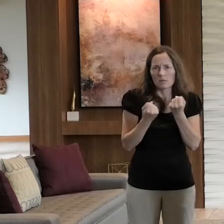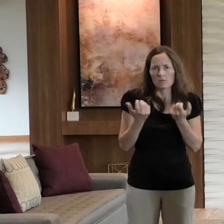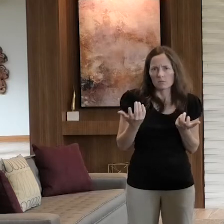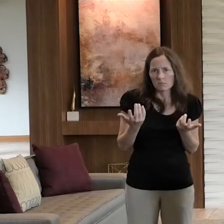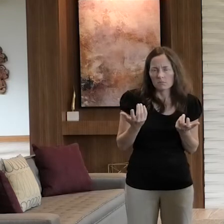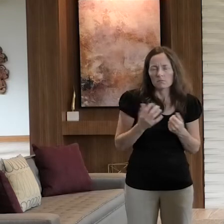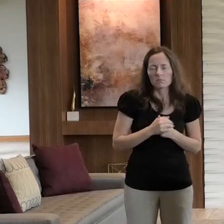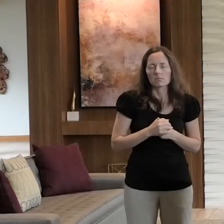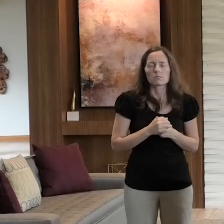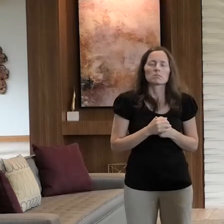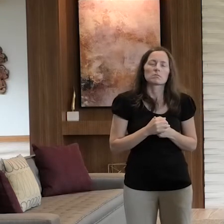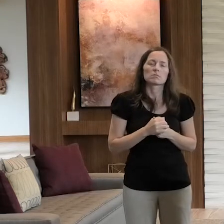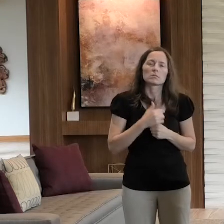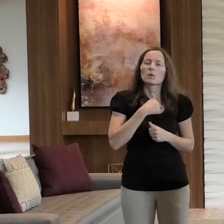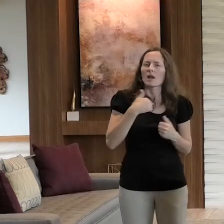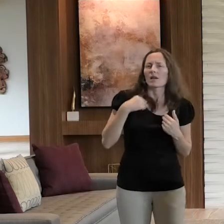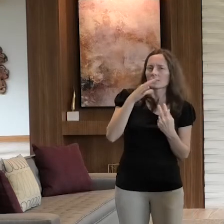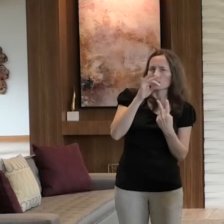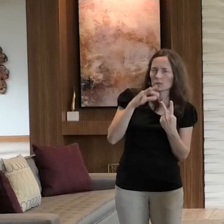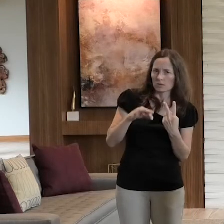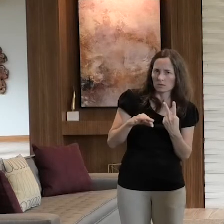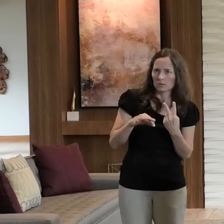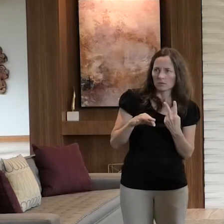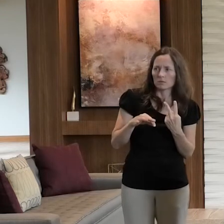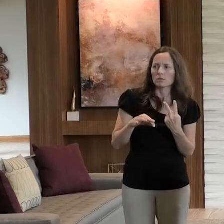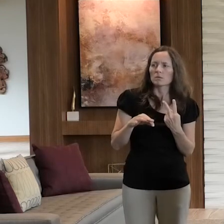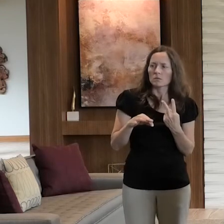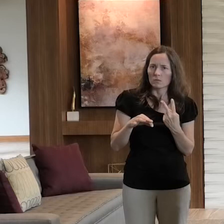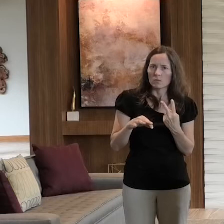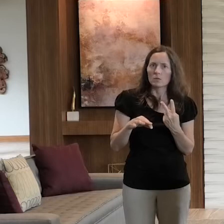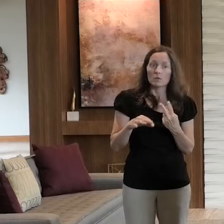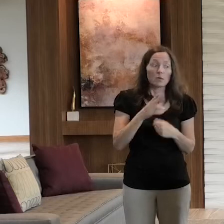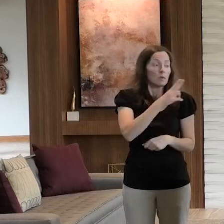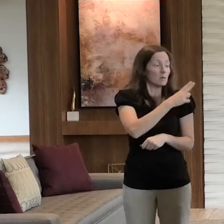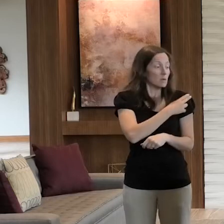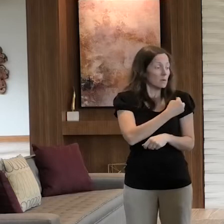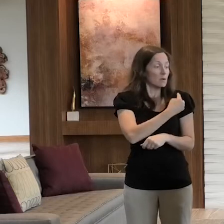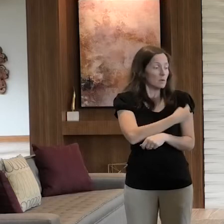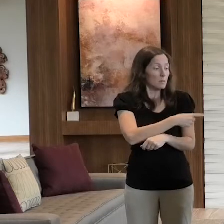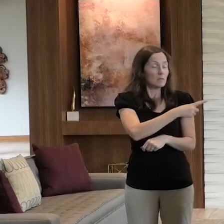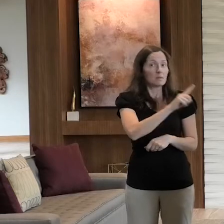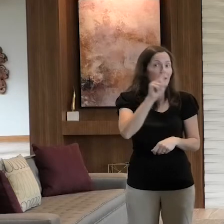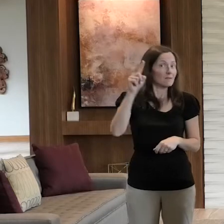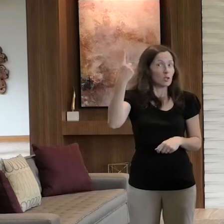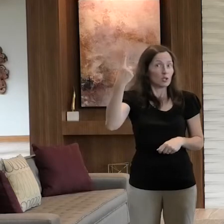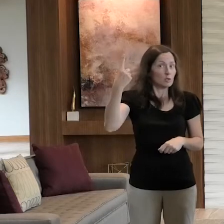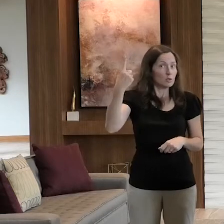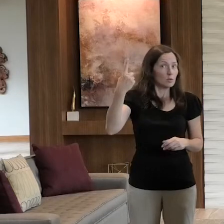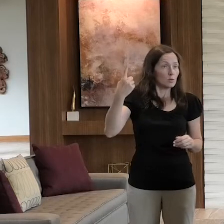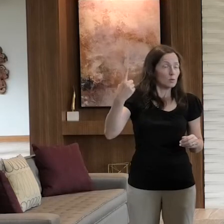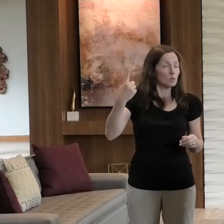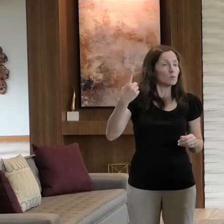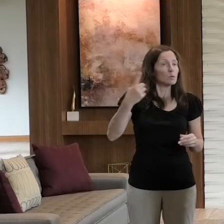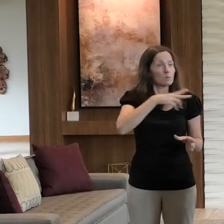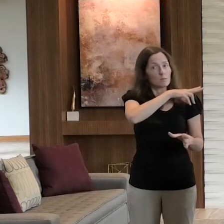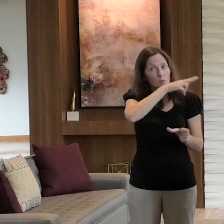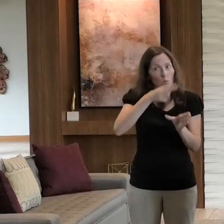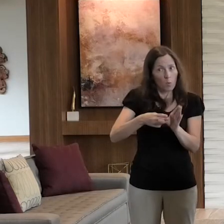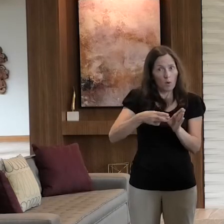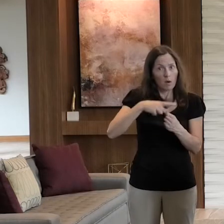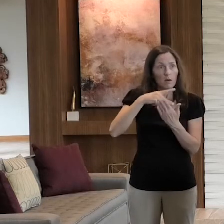And I think for the hospital to be the first to step up says a